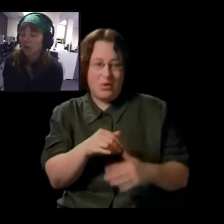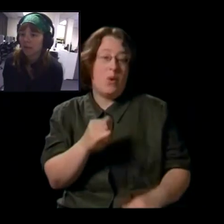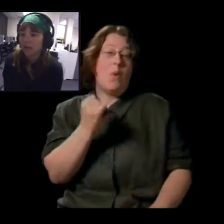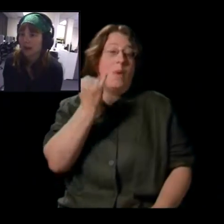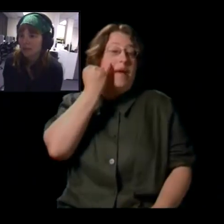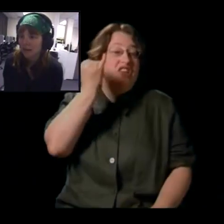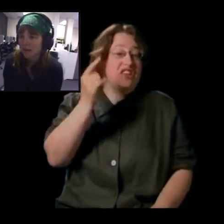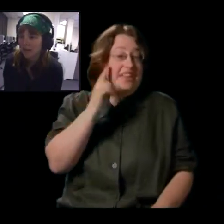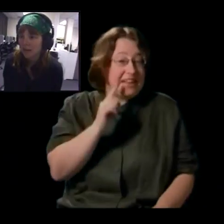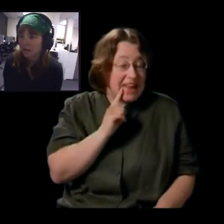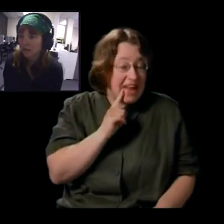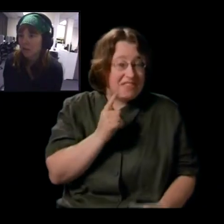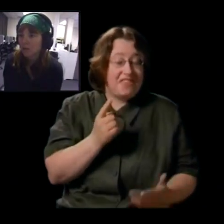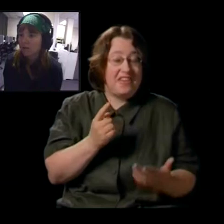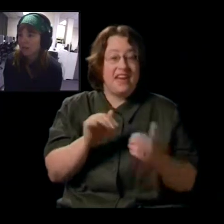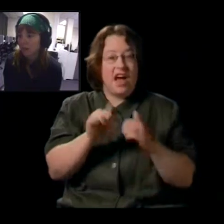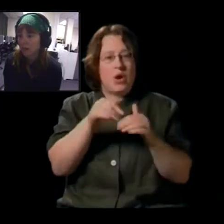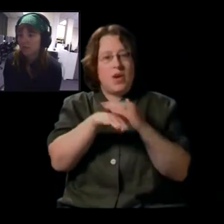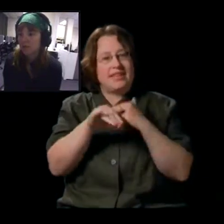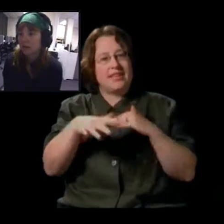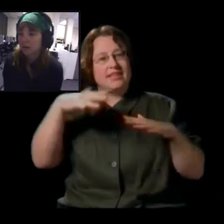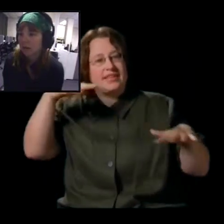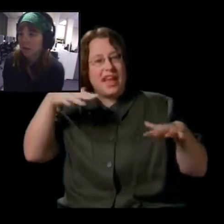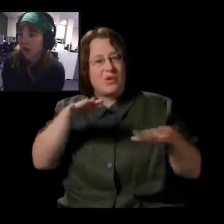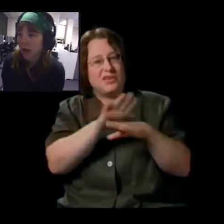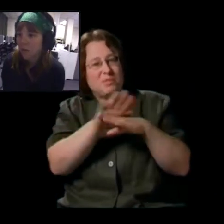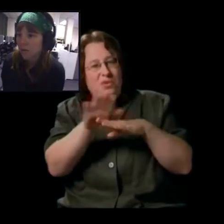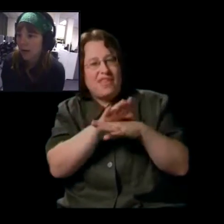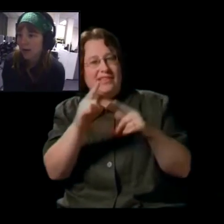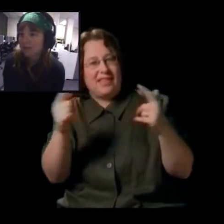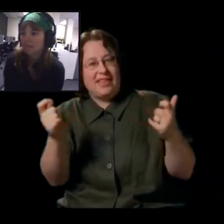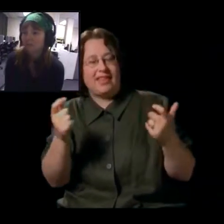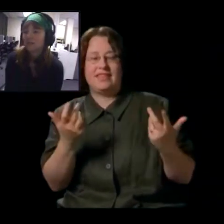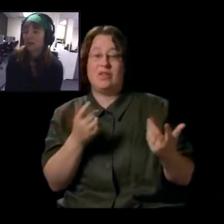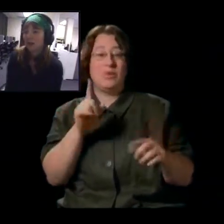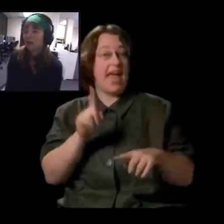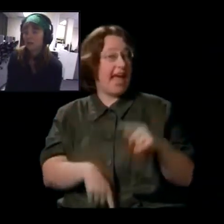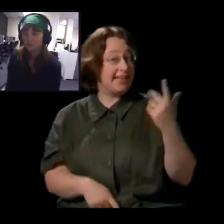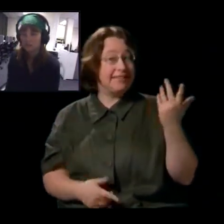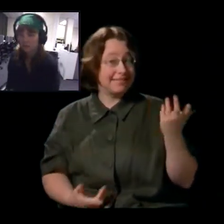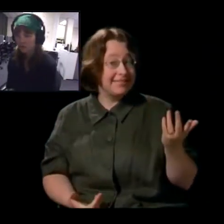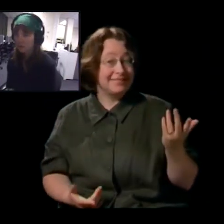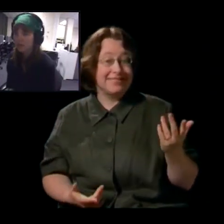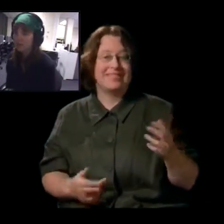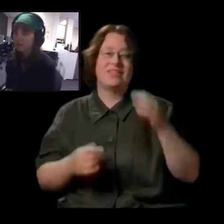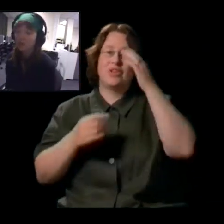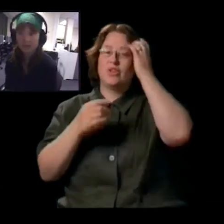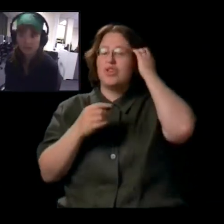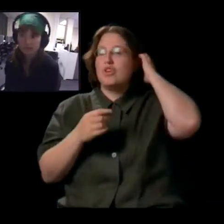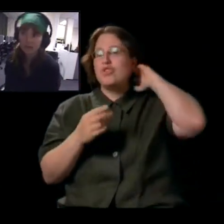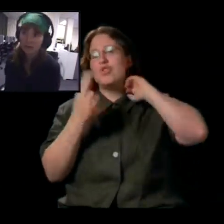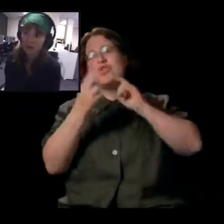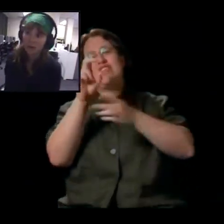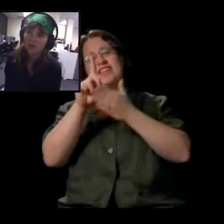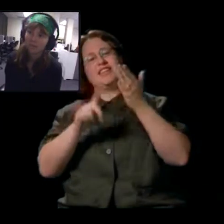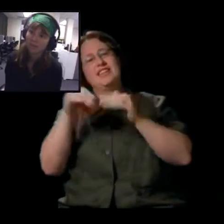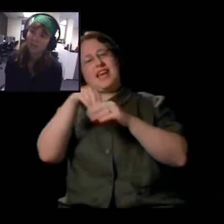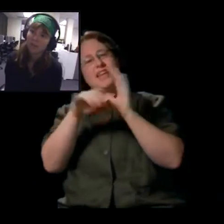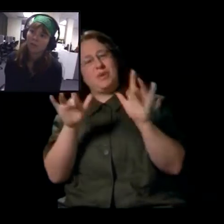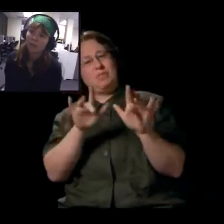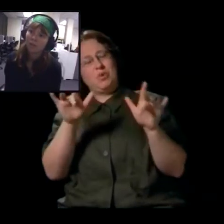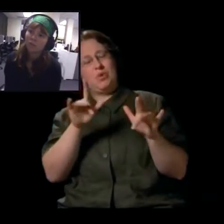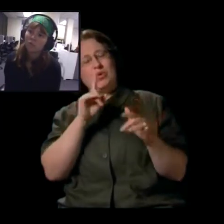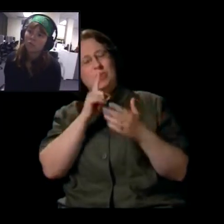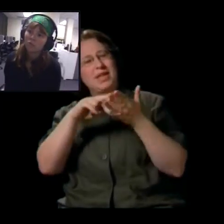was trying to access that, or a deaf person. How would they access the sound in the movies and things like that?